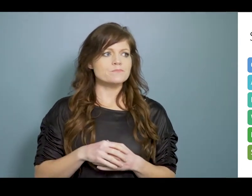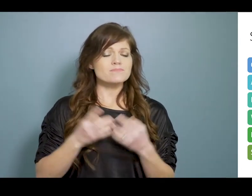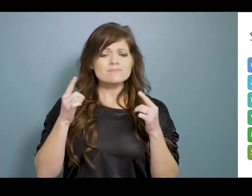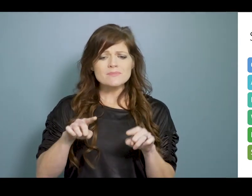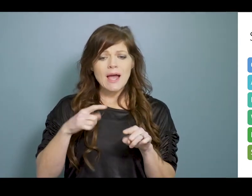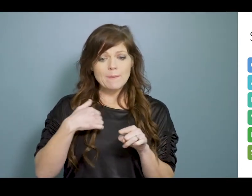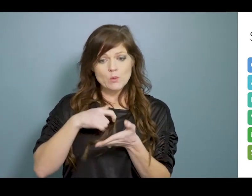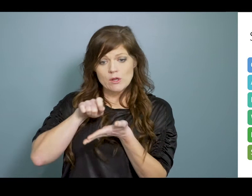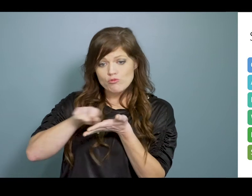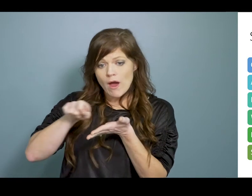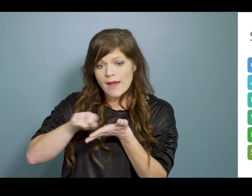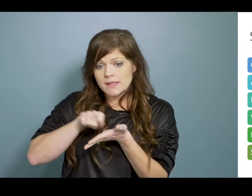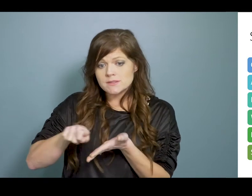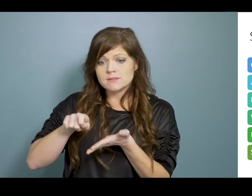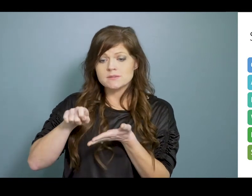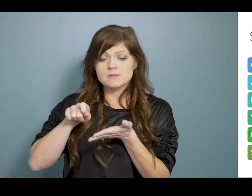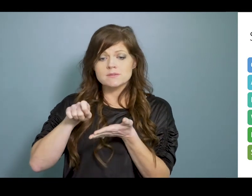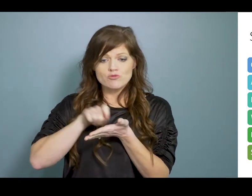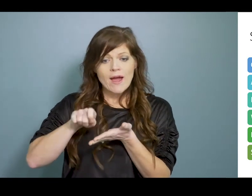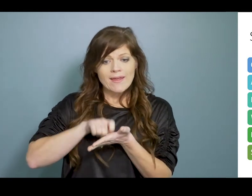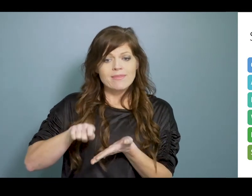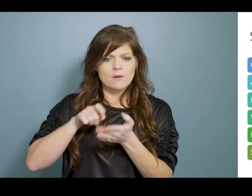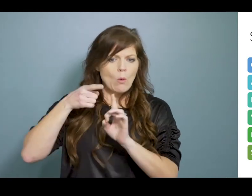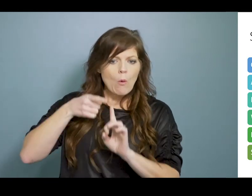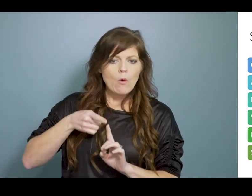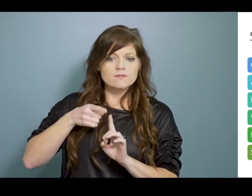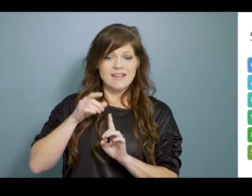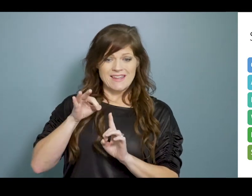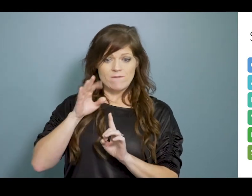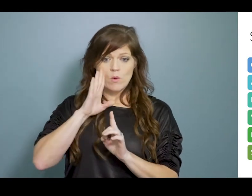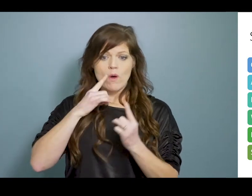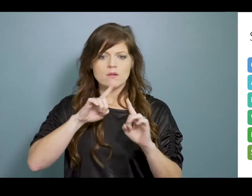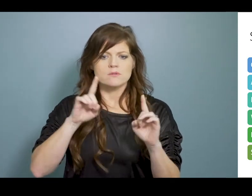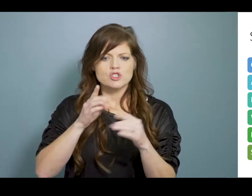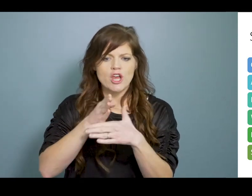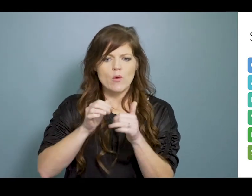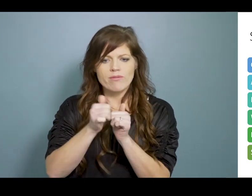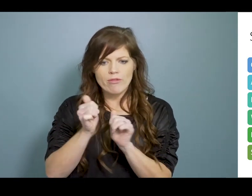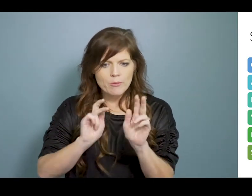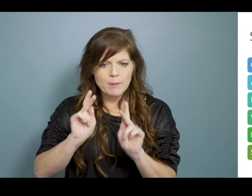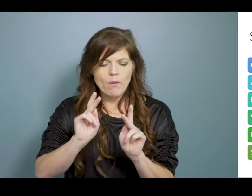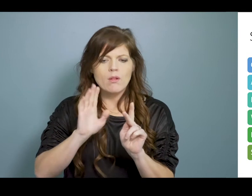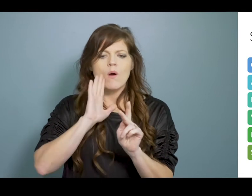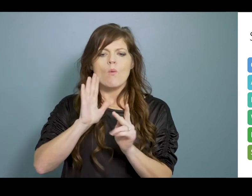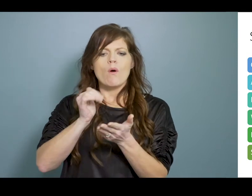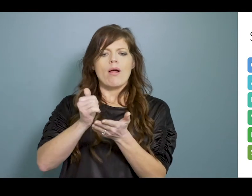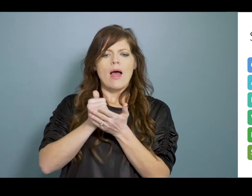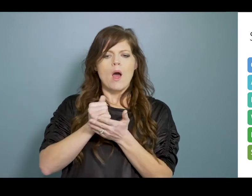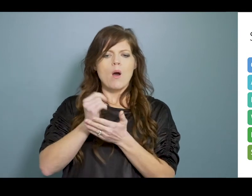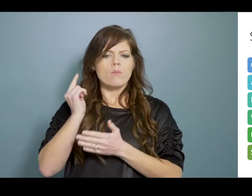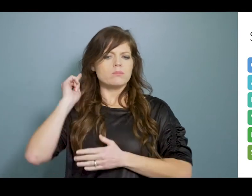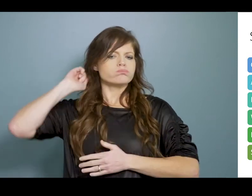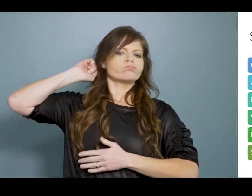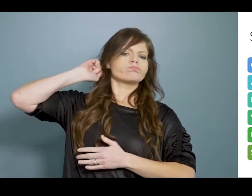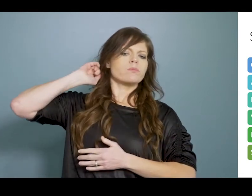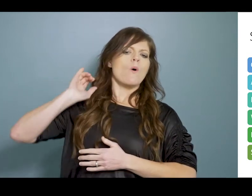things down and when we share it with somebody else, it helps it become real.